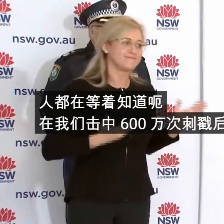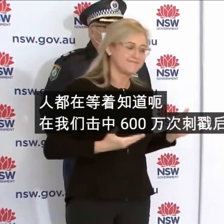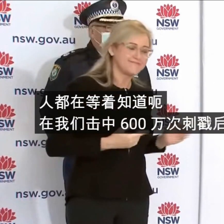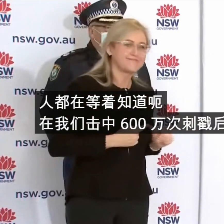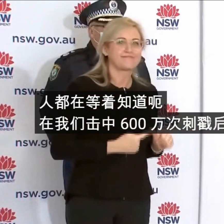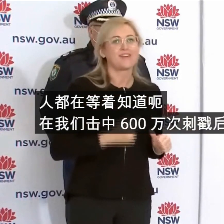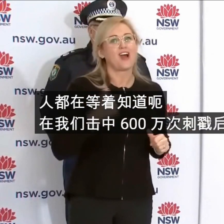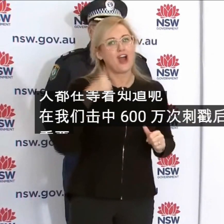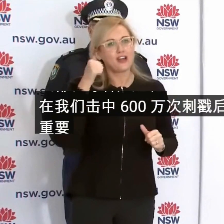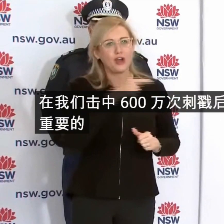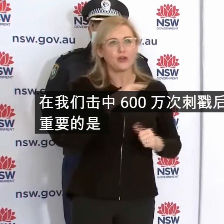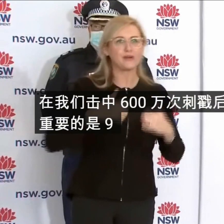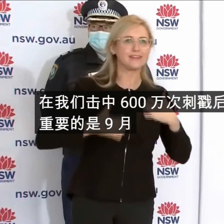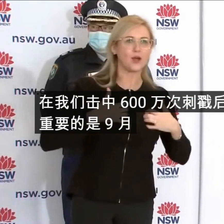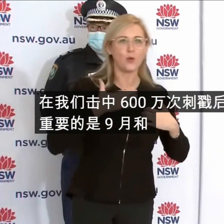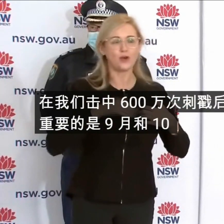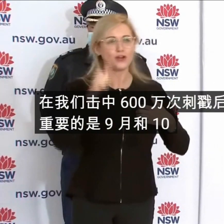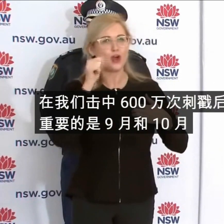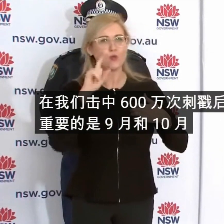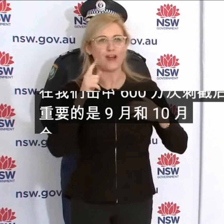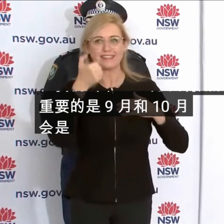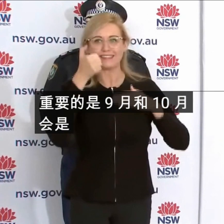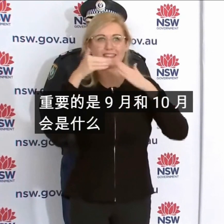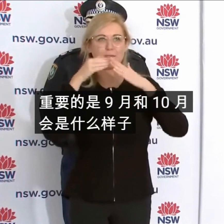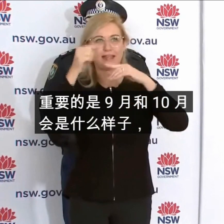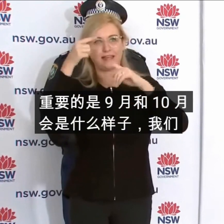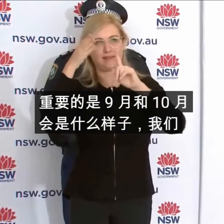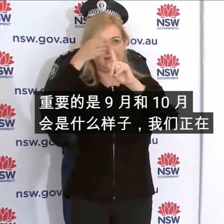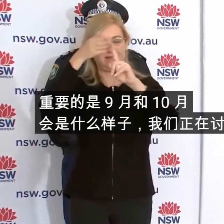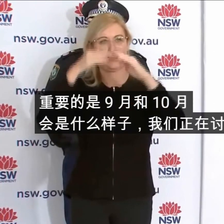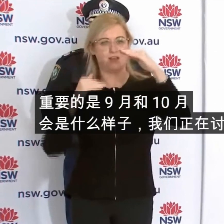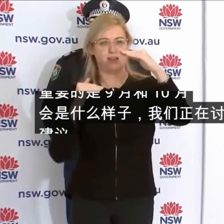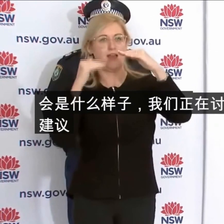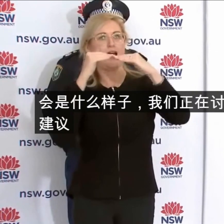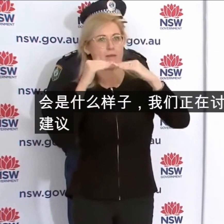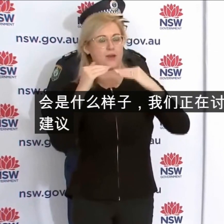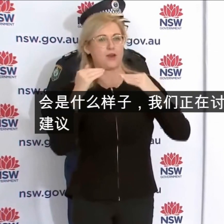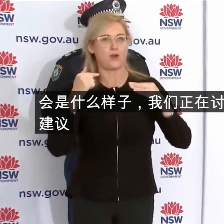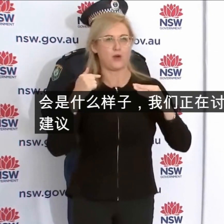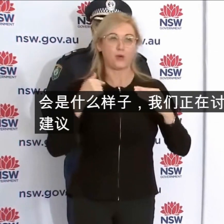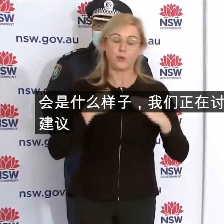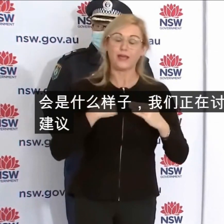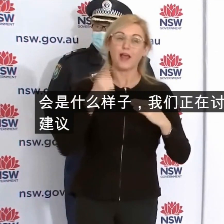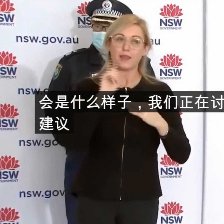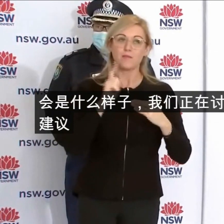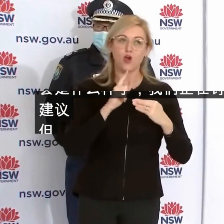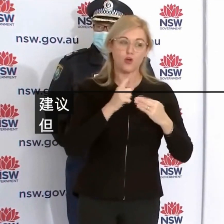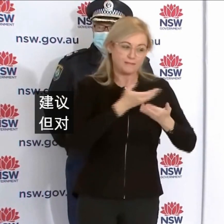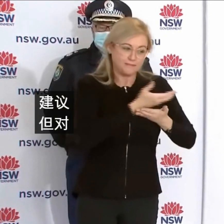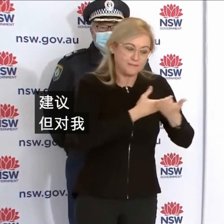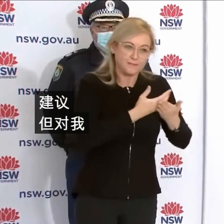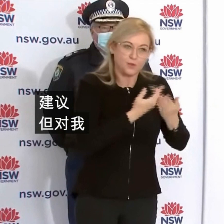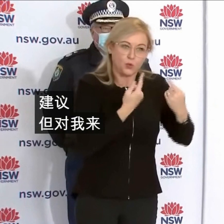hit 6 million jabs. More importantly, what September and October looks like, and we're working on those proposals as we speak.